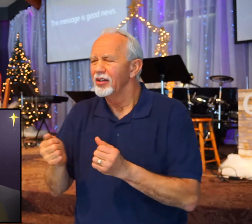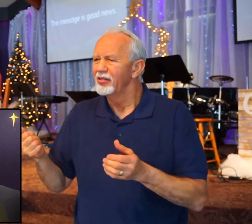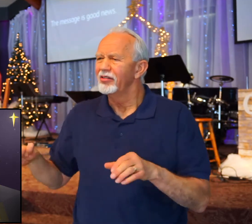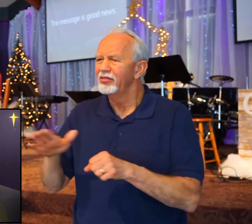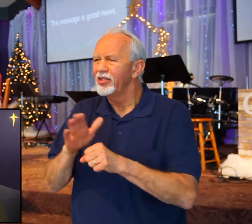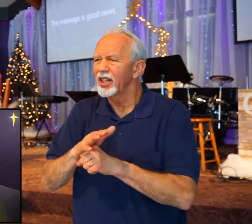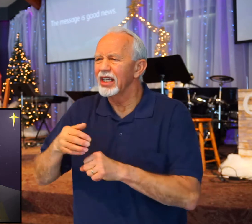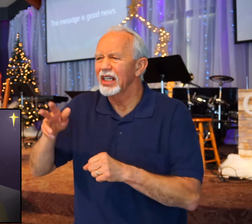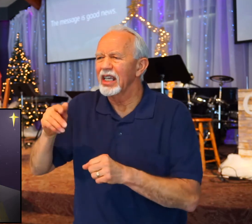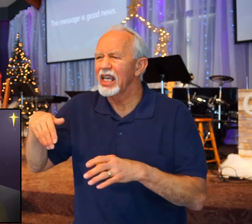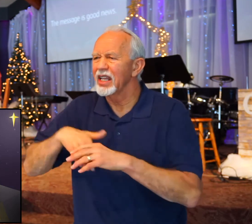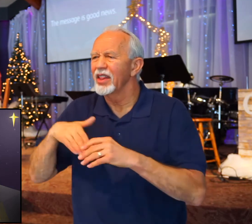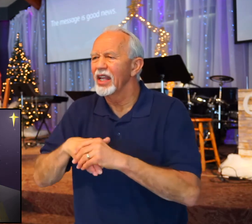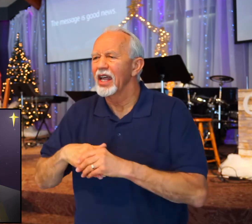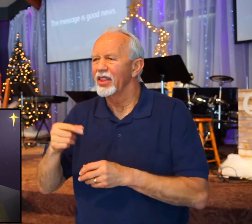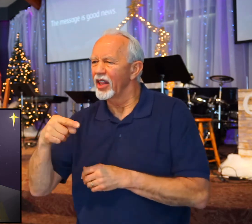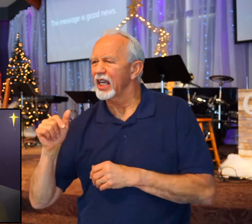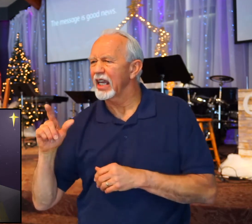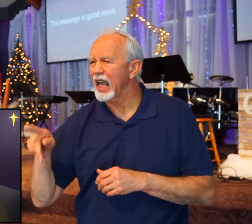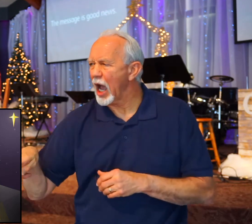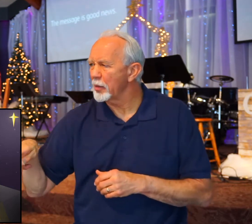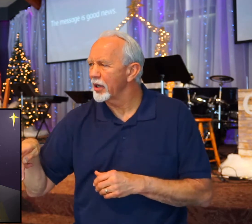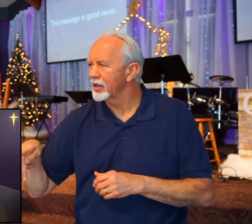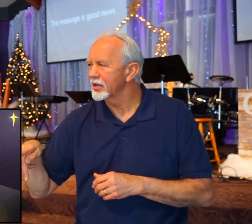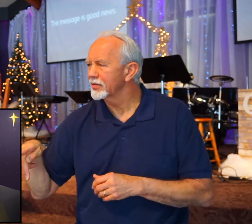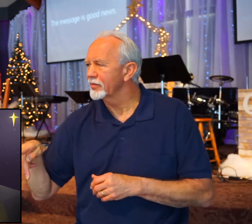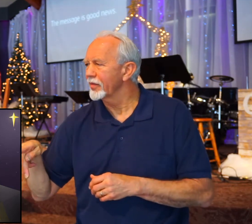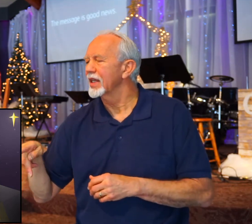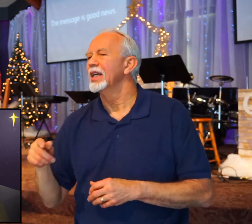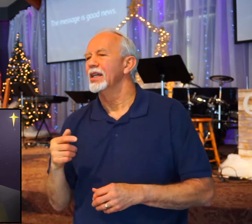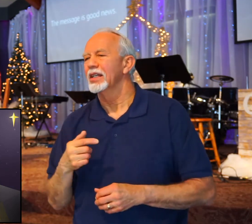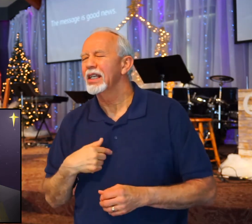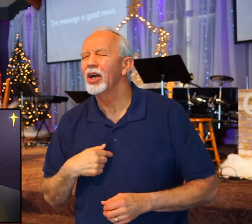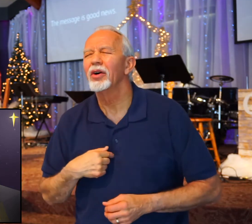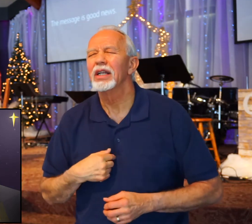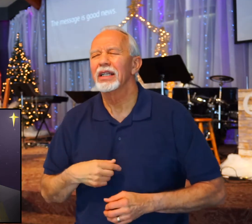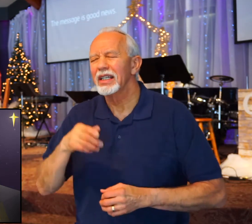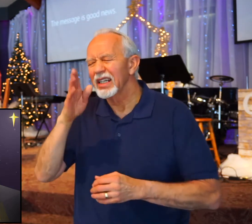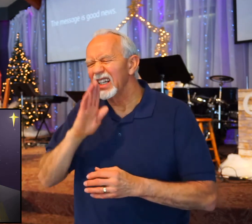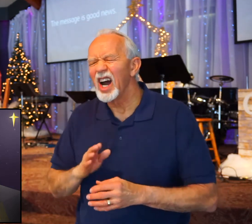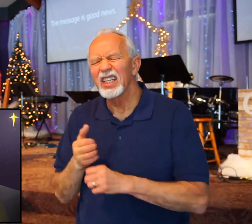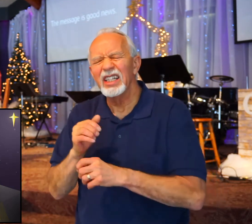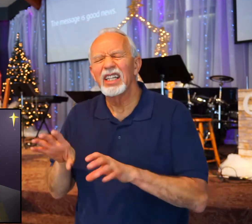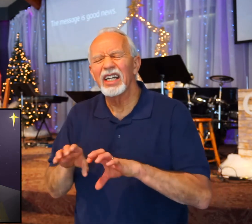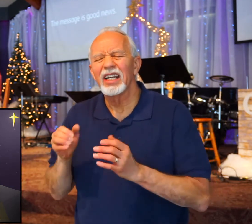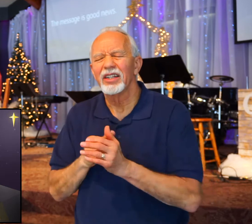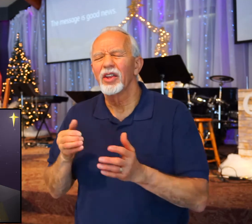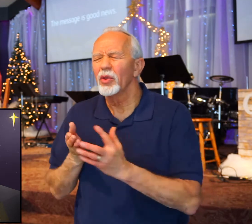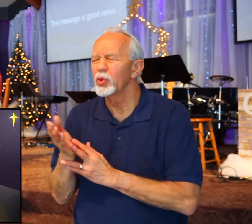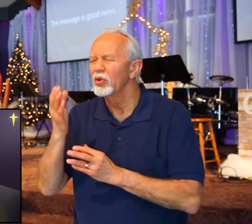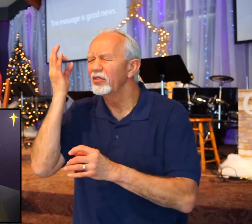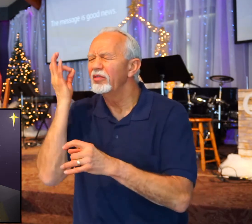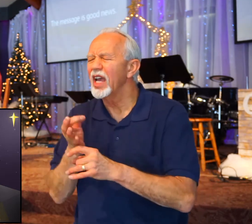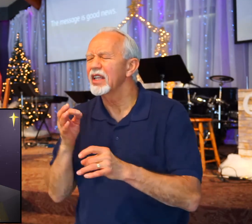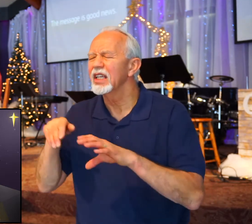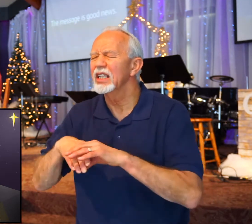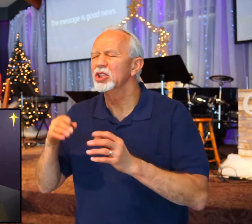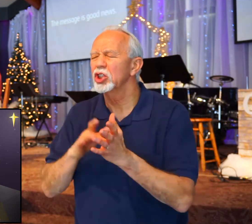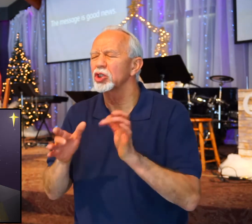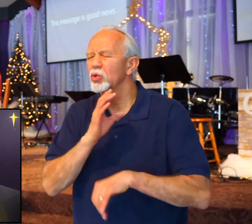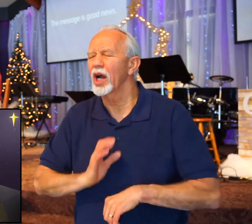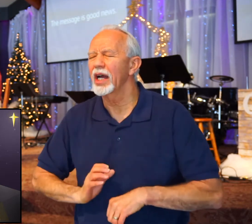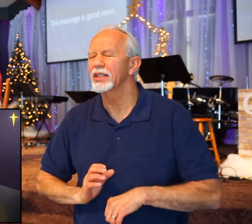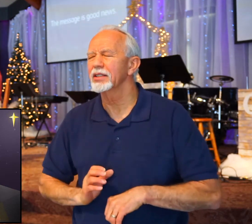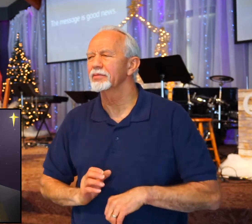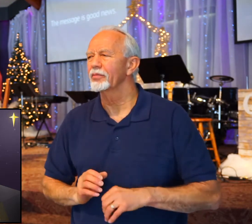God. Jesus built the bridge, and we're made one with God again when we come to Him through faith in Jesus Christ. Friends,